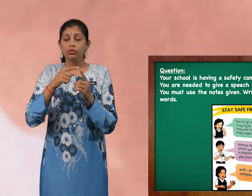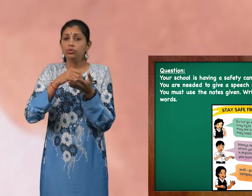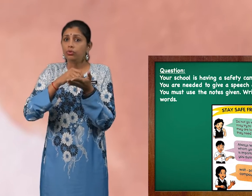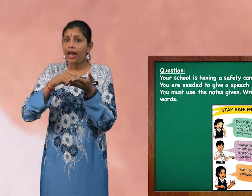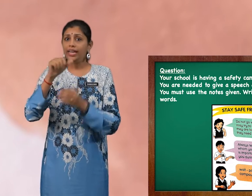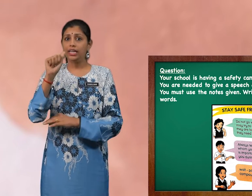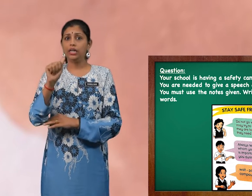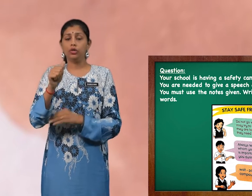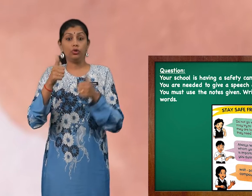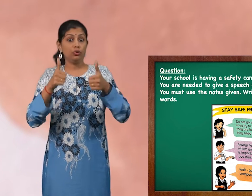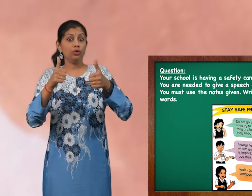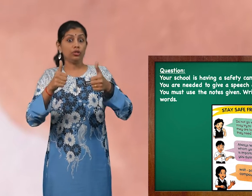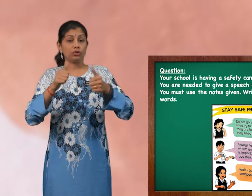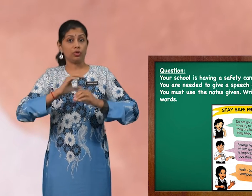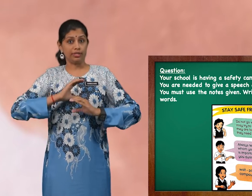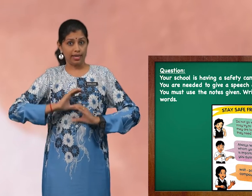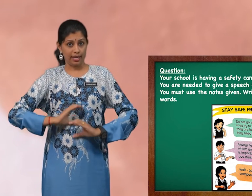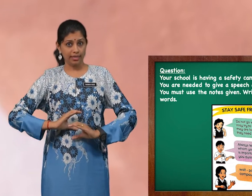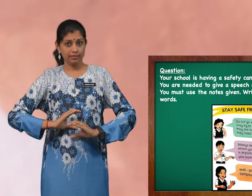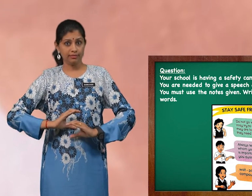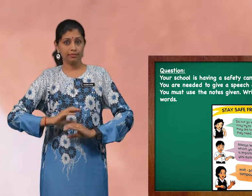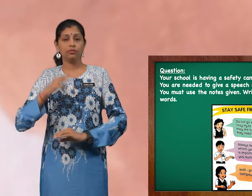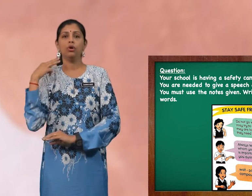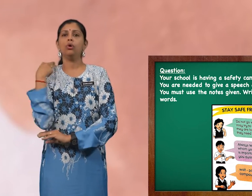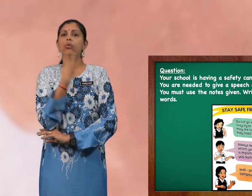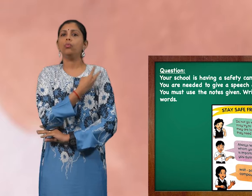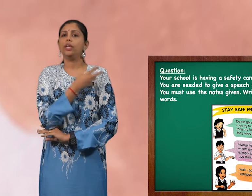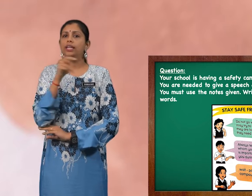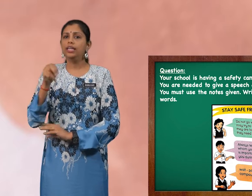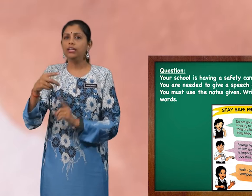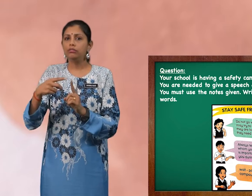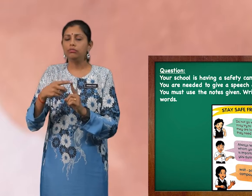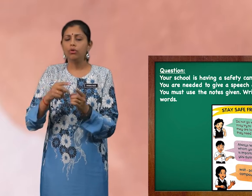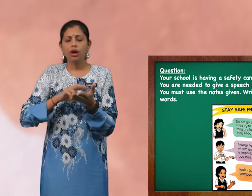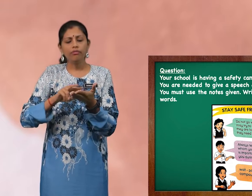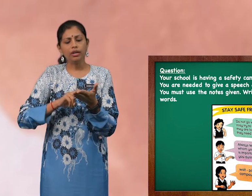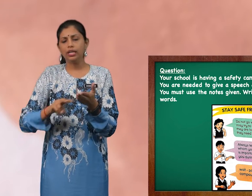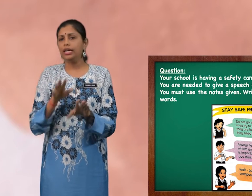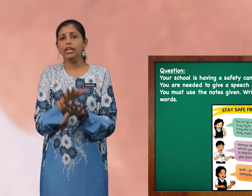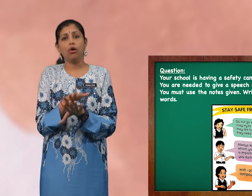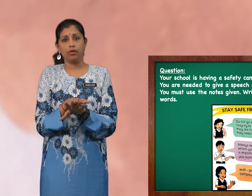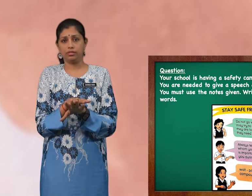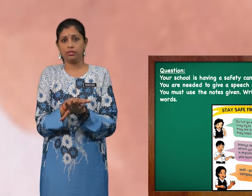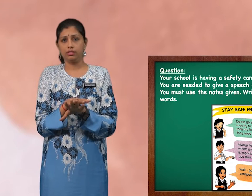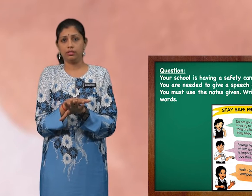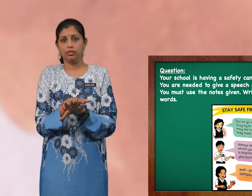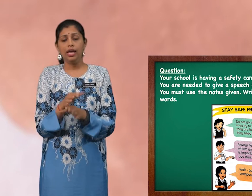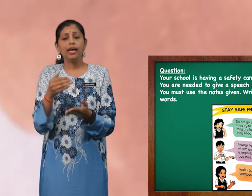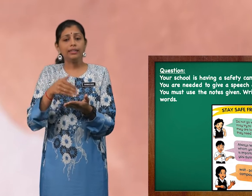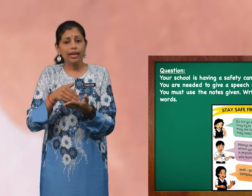To write a good content, we need to read a lot.